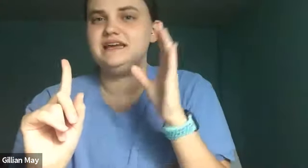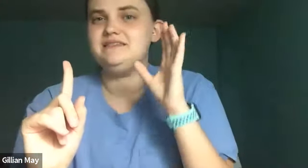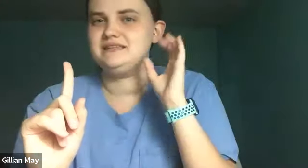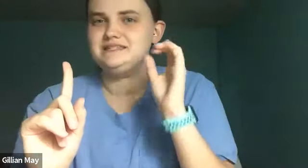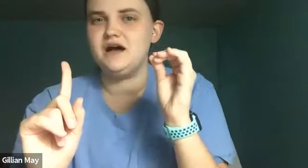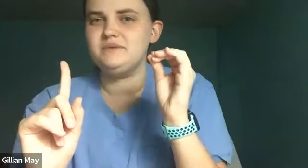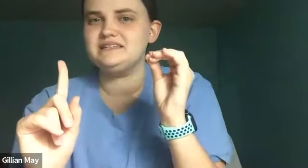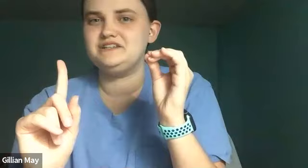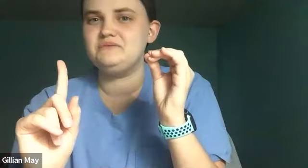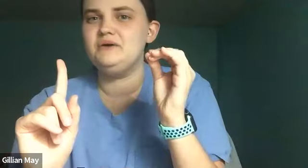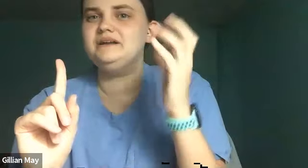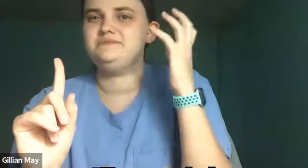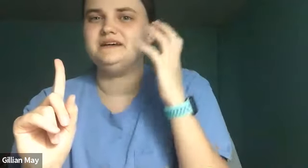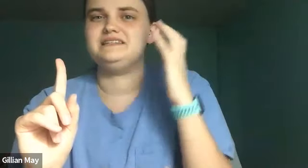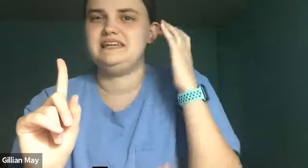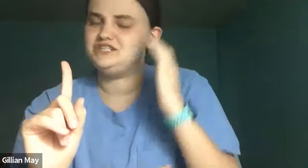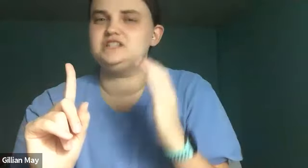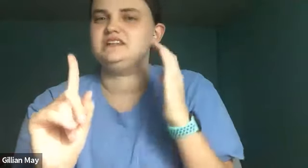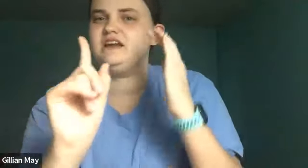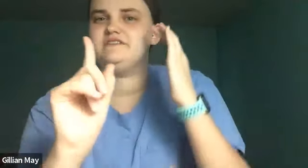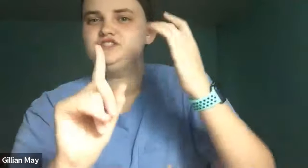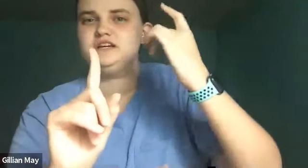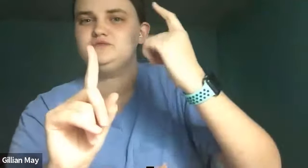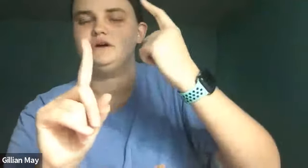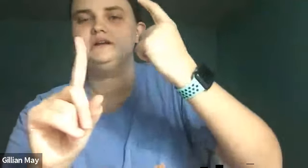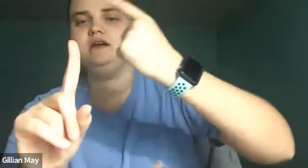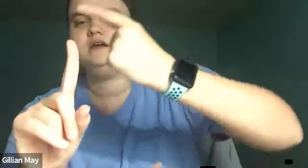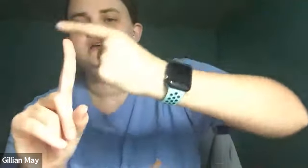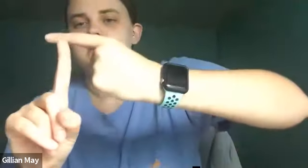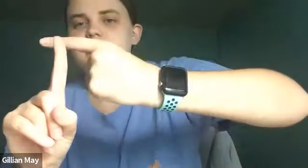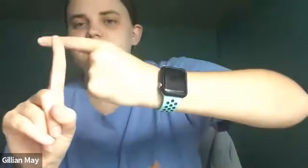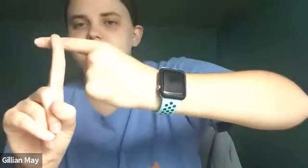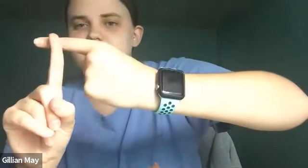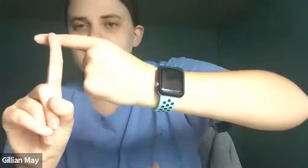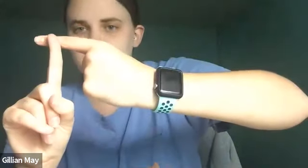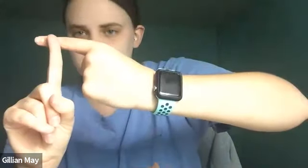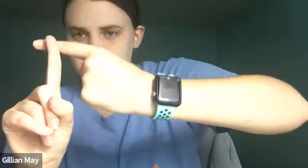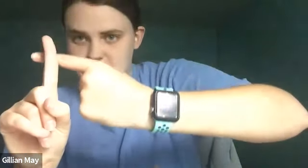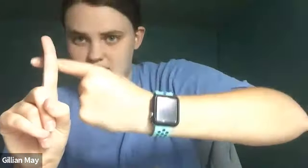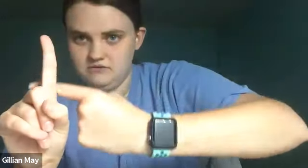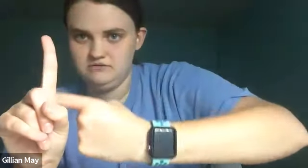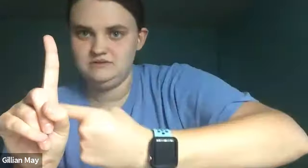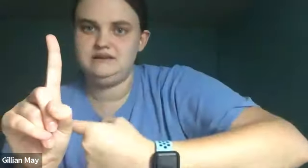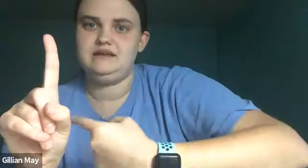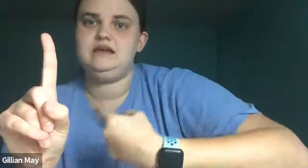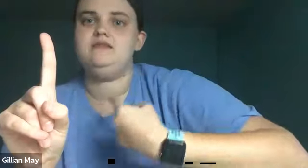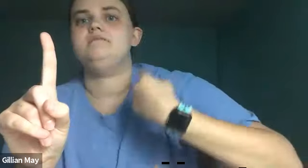hesitate. It's not because I don't know it, it's because it's just a kind of a strange one. Is you're gonna go down and then